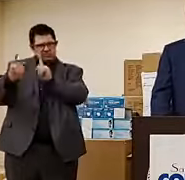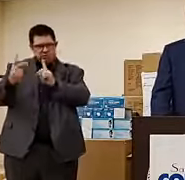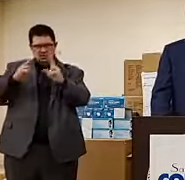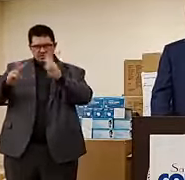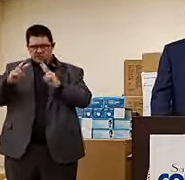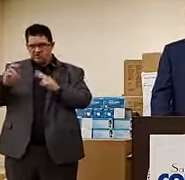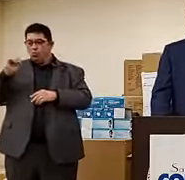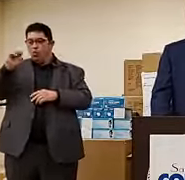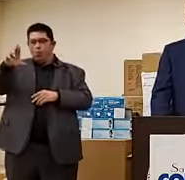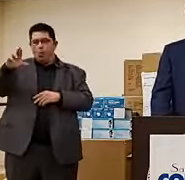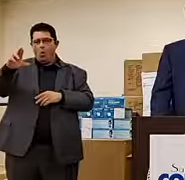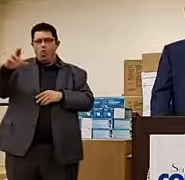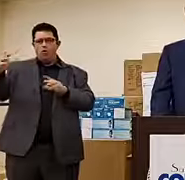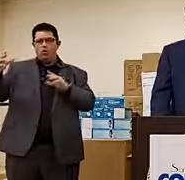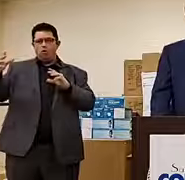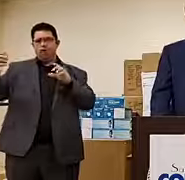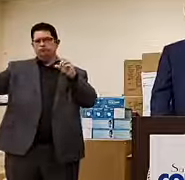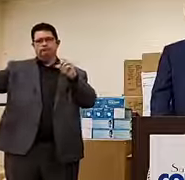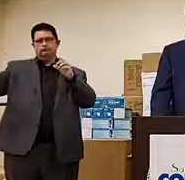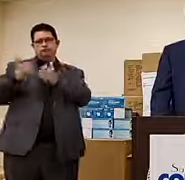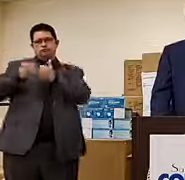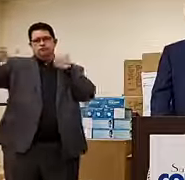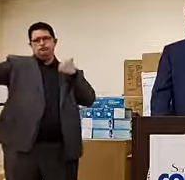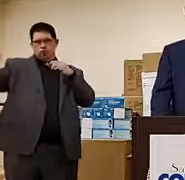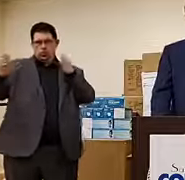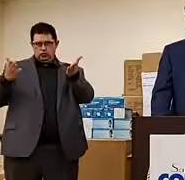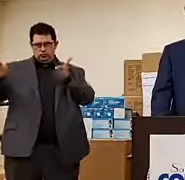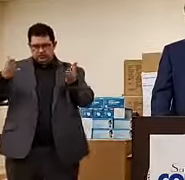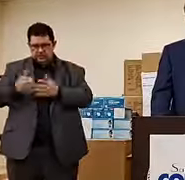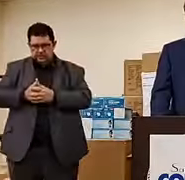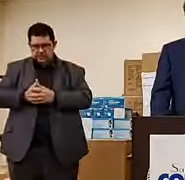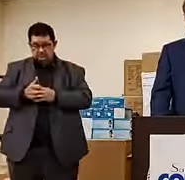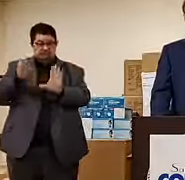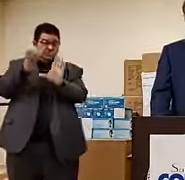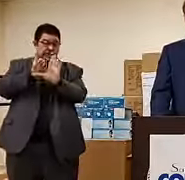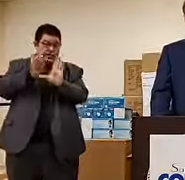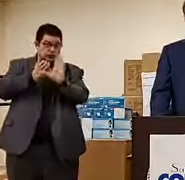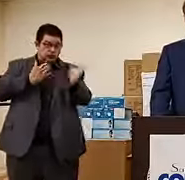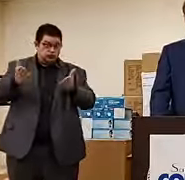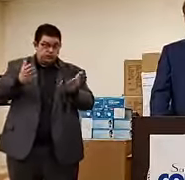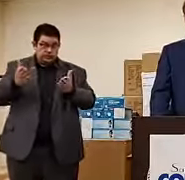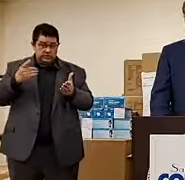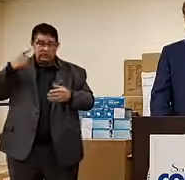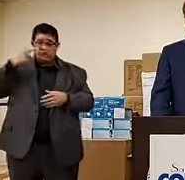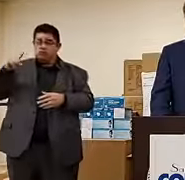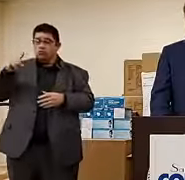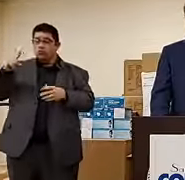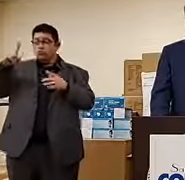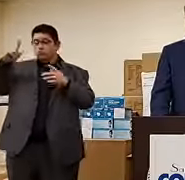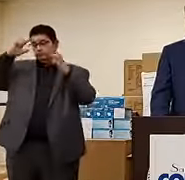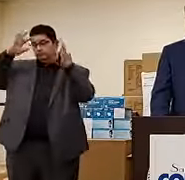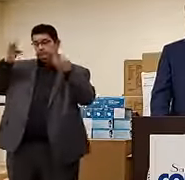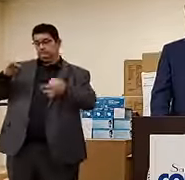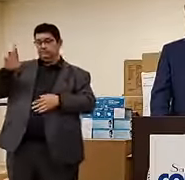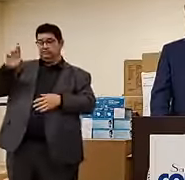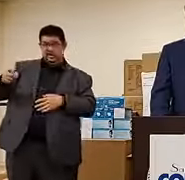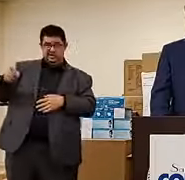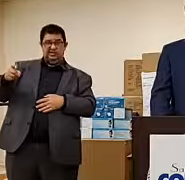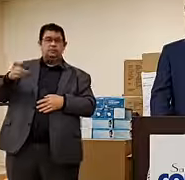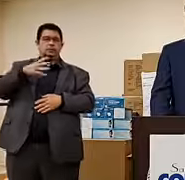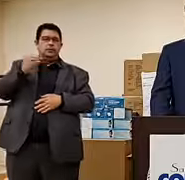telehealth. Also, mental health services provided will include psychiatric services for diagnosis and medication